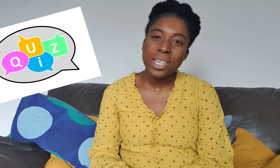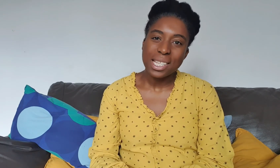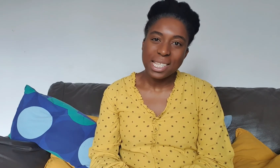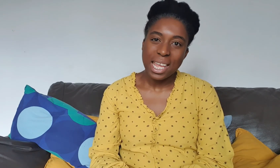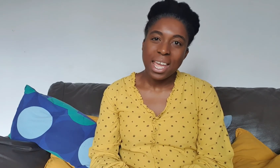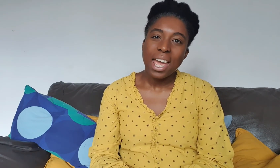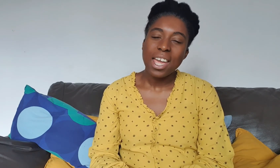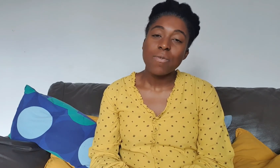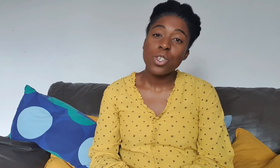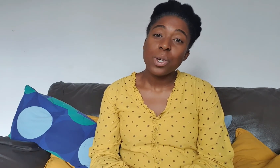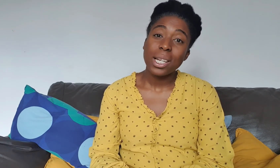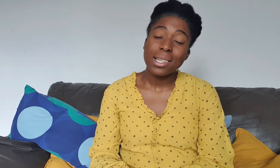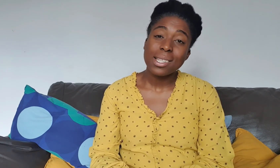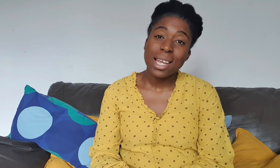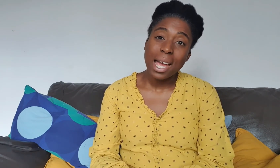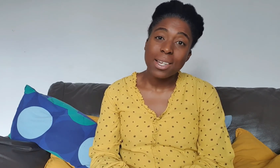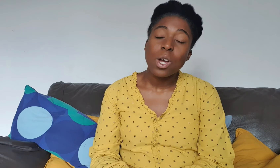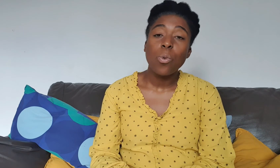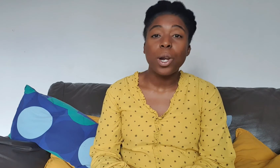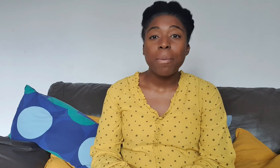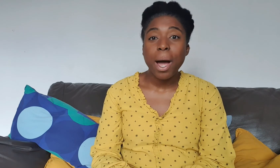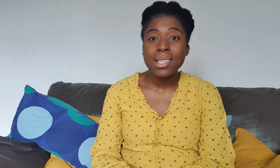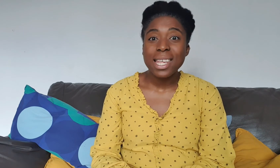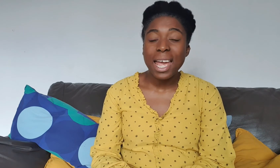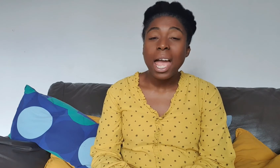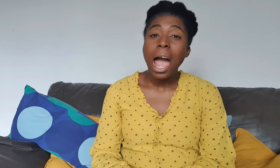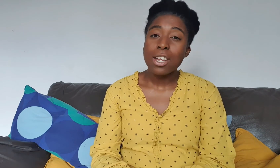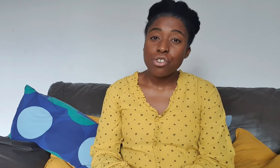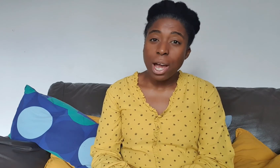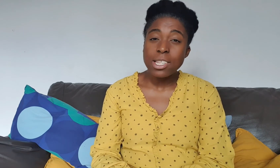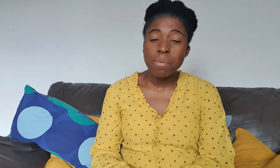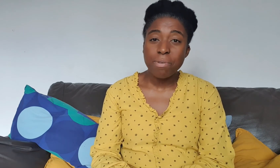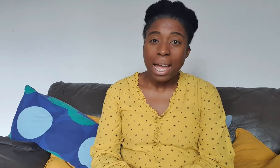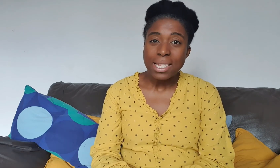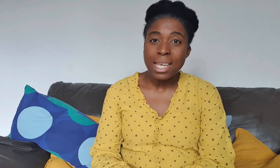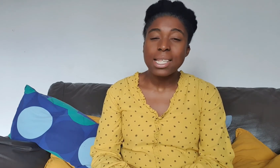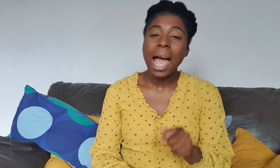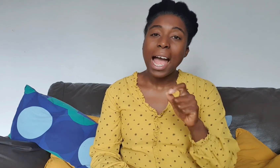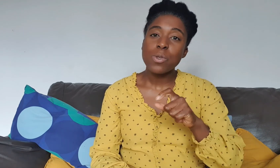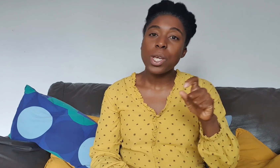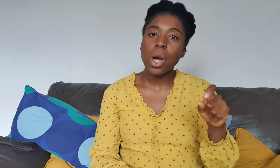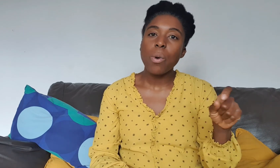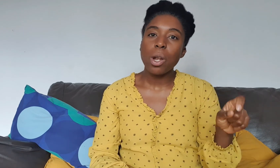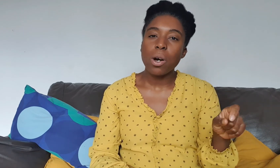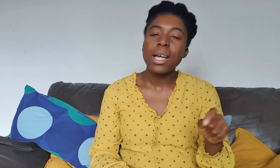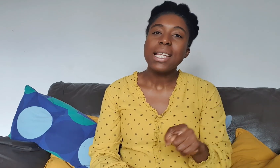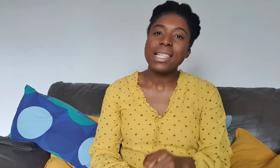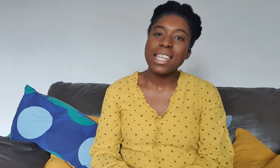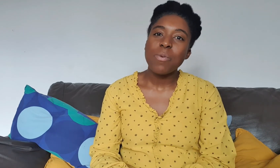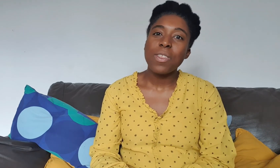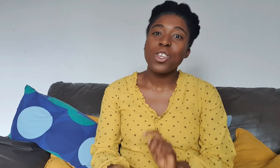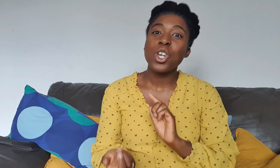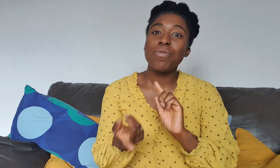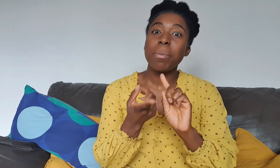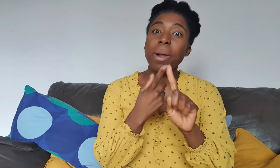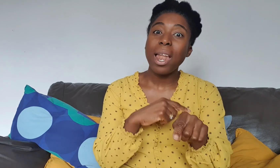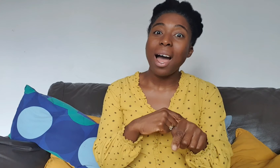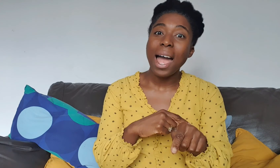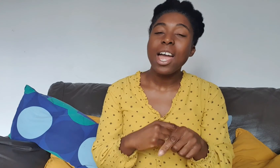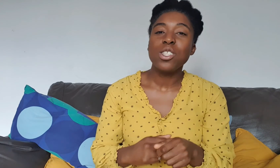see if you can understand what I'm asking, and try to practice as we go along to see whether you can reply to what